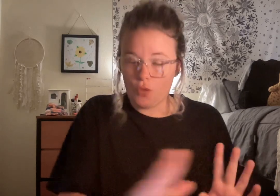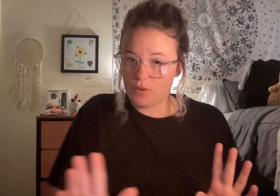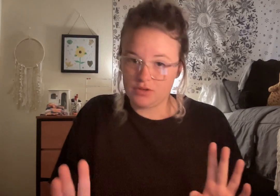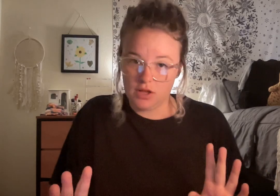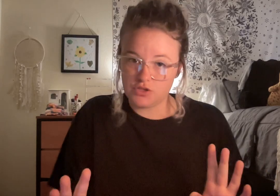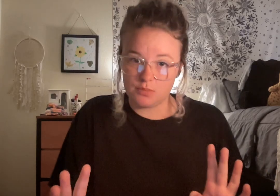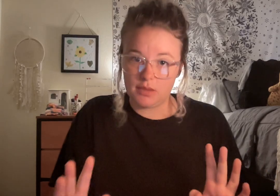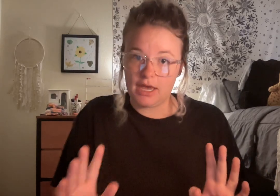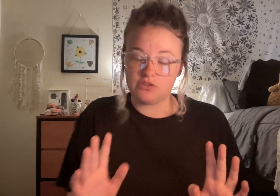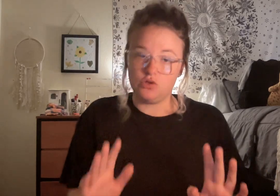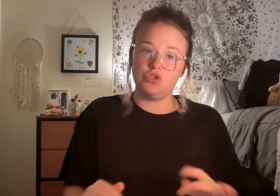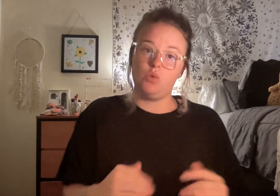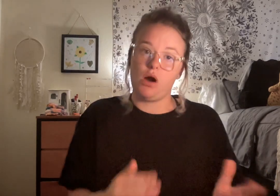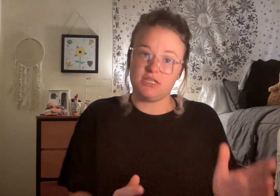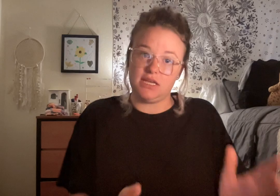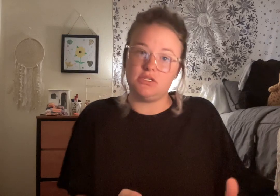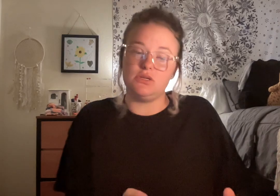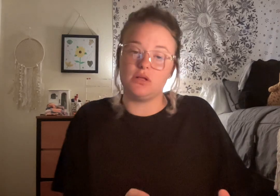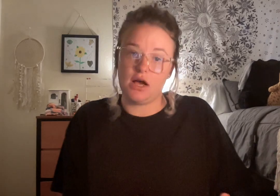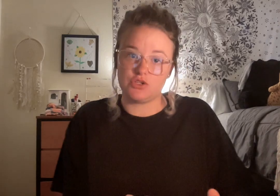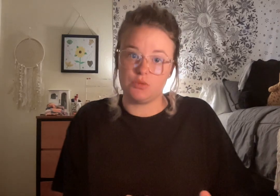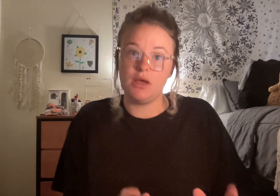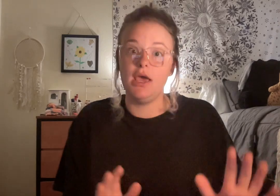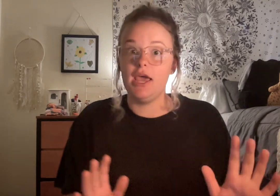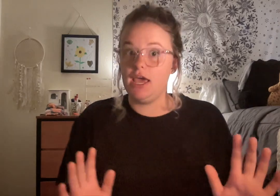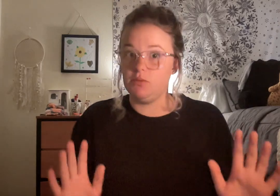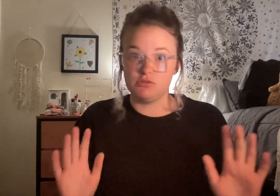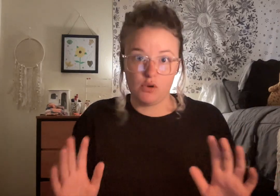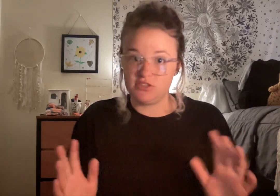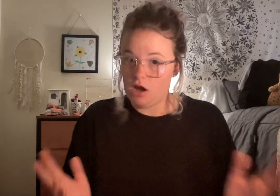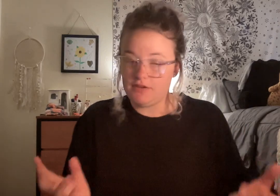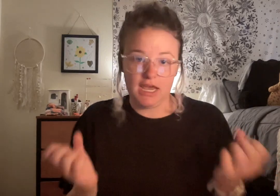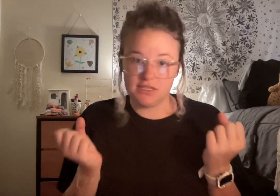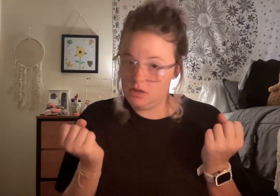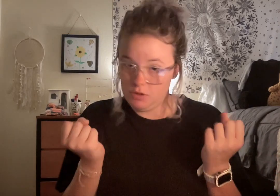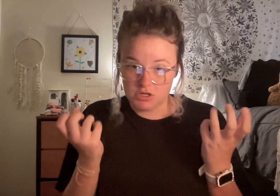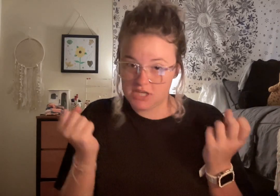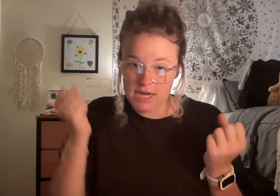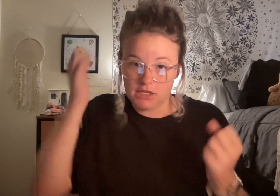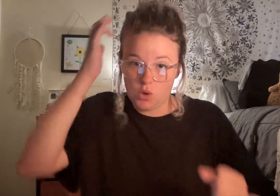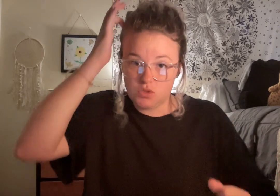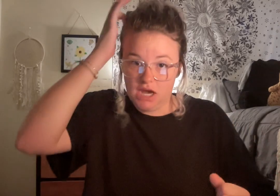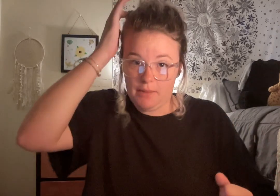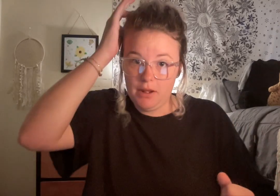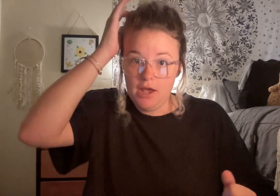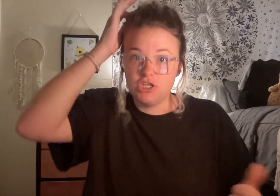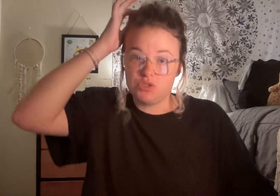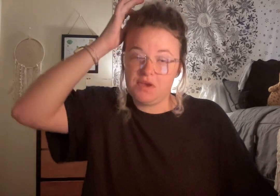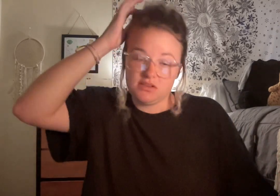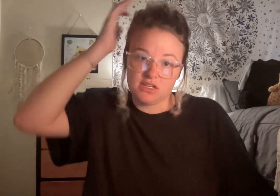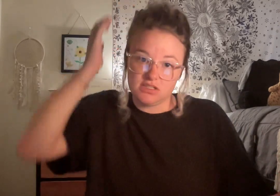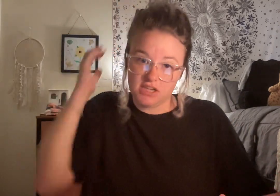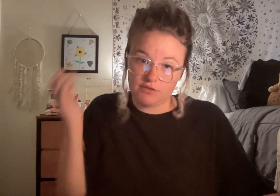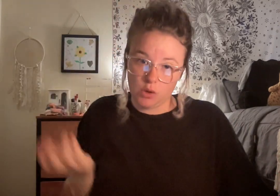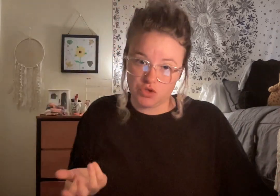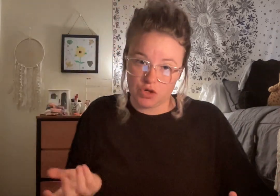throughout the classroom. Like as soon as you walked into the classroom, it was voice off and hands up. You were signing the whole time, just because that's a deaf culture